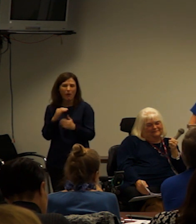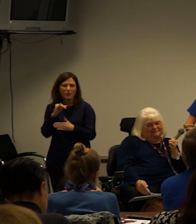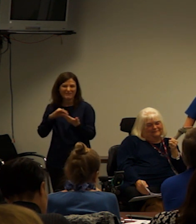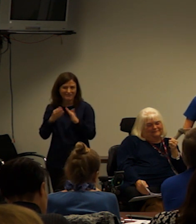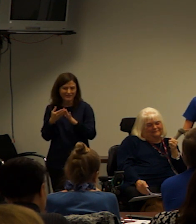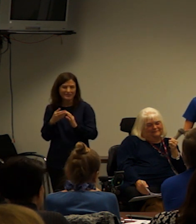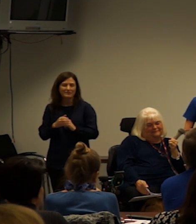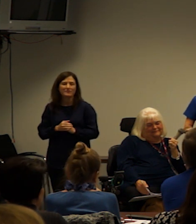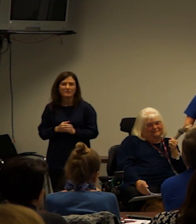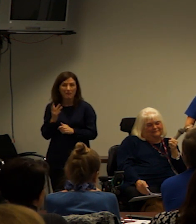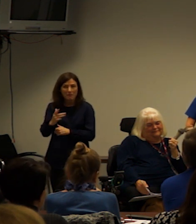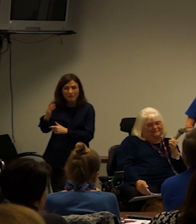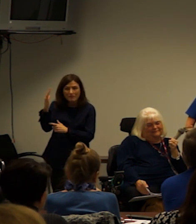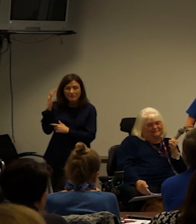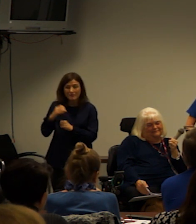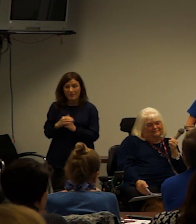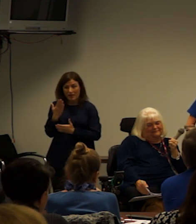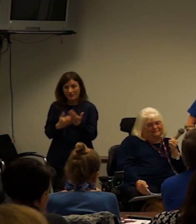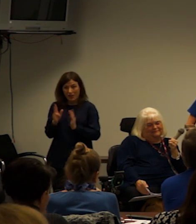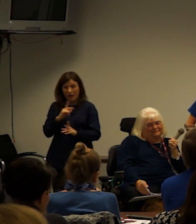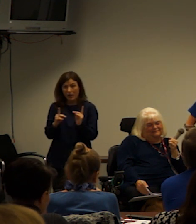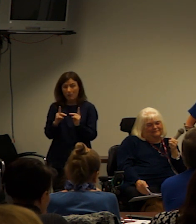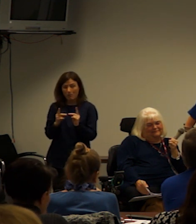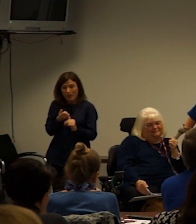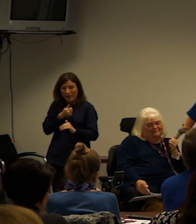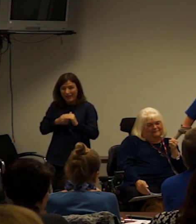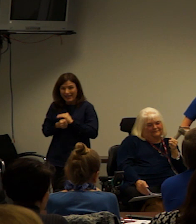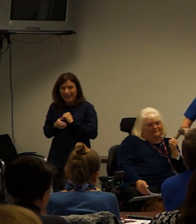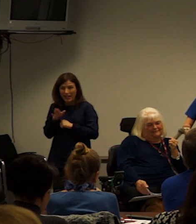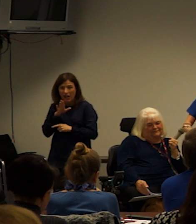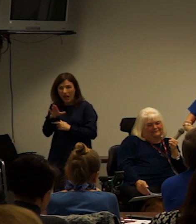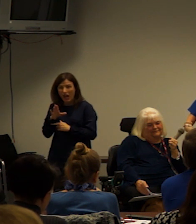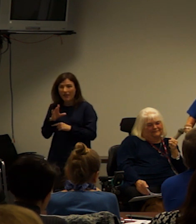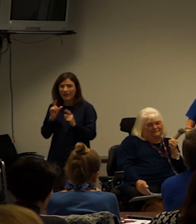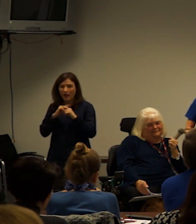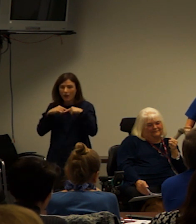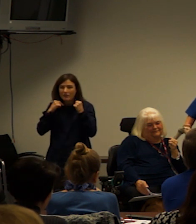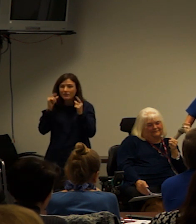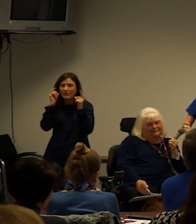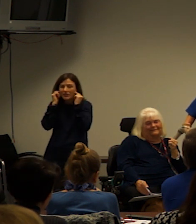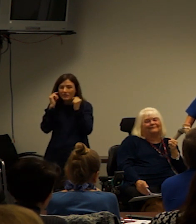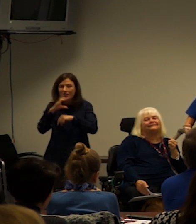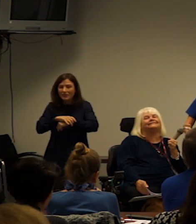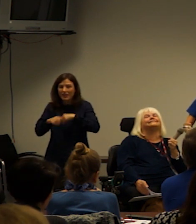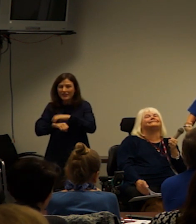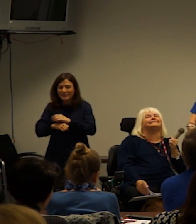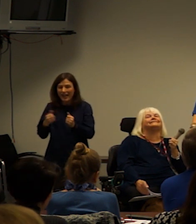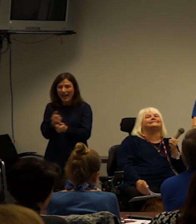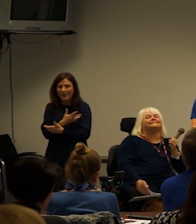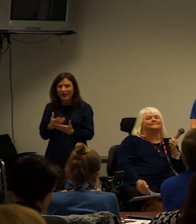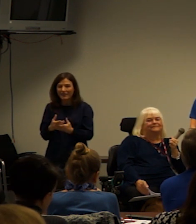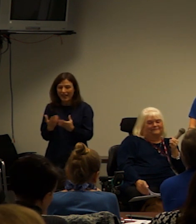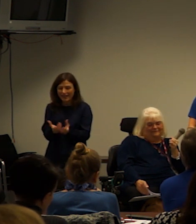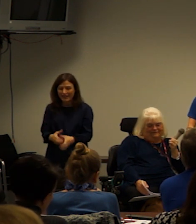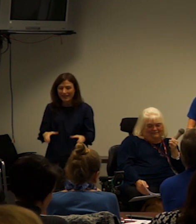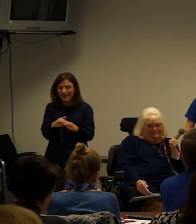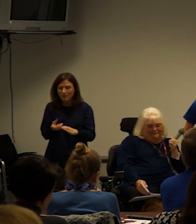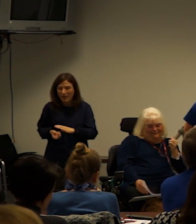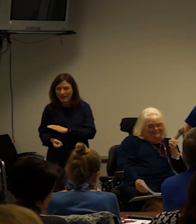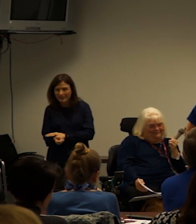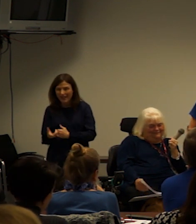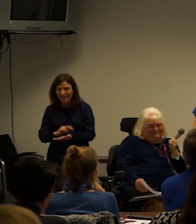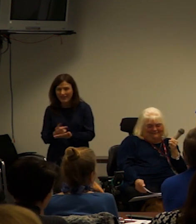city back then, some folks had hidden their jewelry down in pots and pans in the kitchen cabinets, and they wanted me to get down in there and get